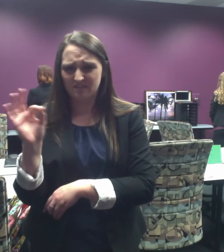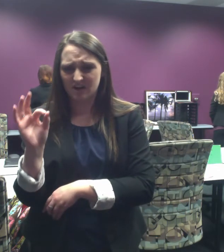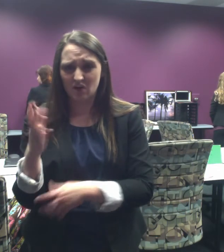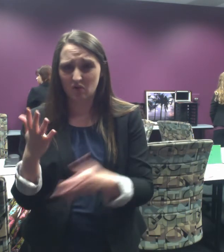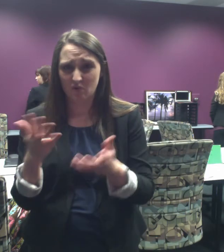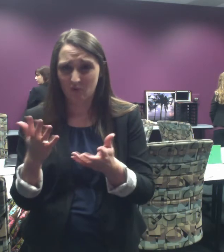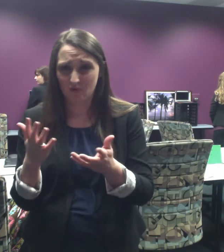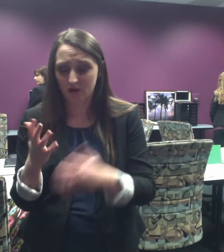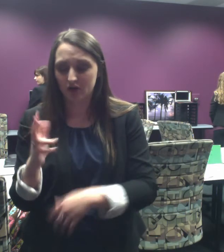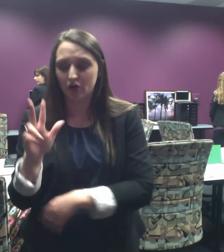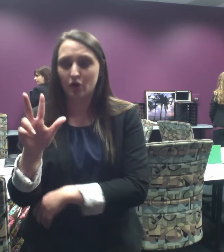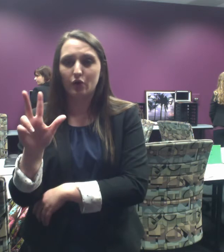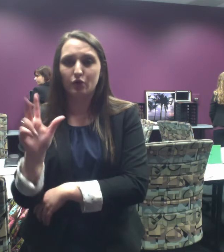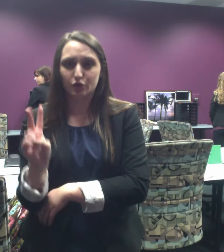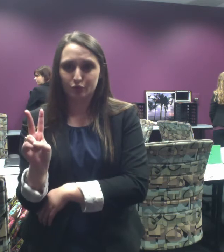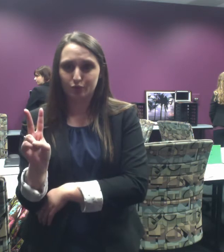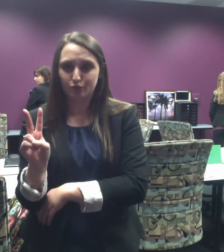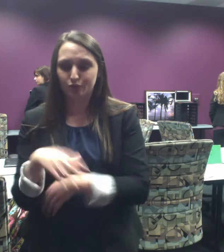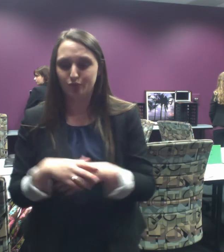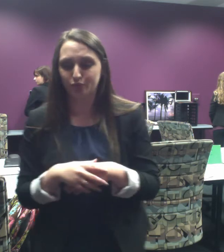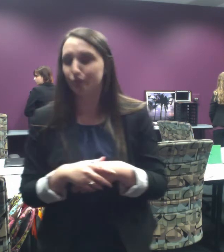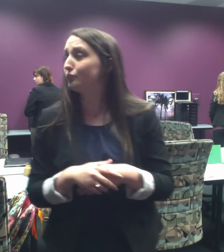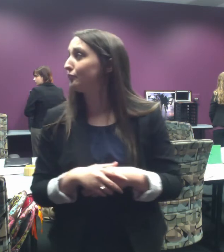have the dew point,